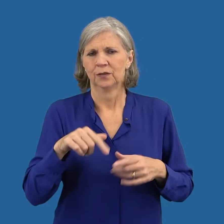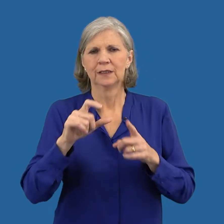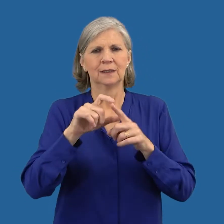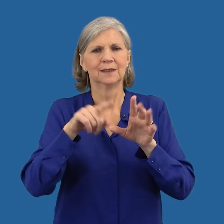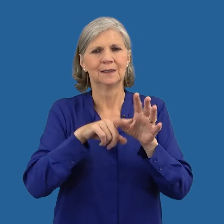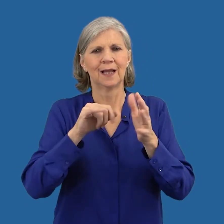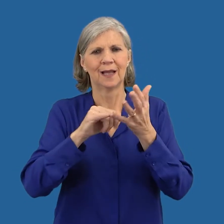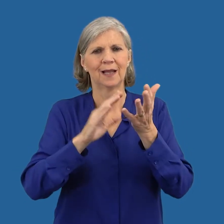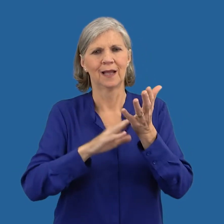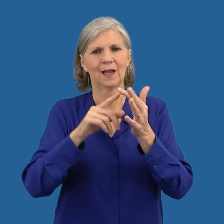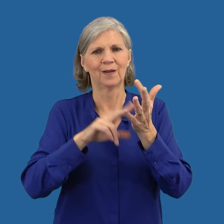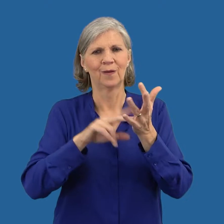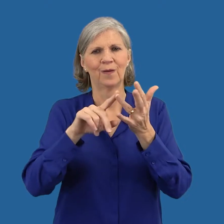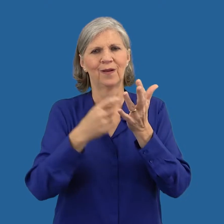Period pain, dysmenorrhea.